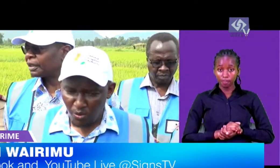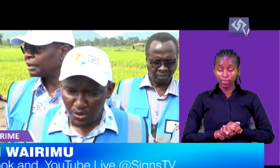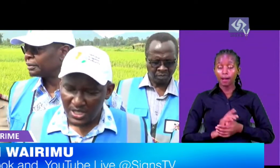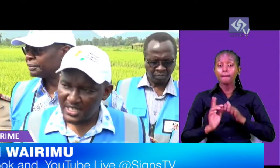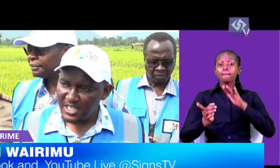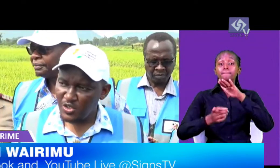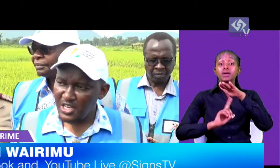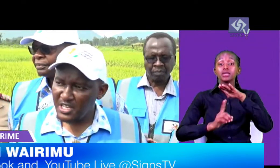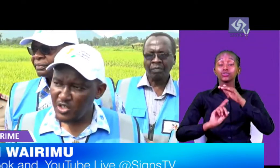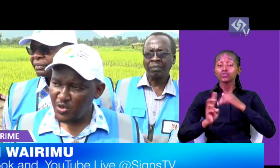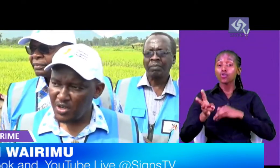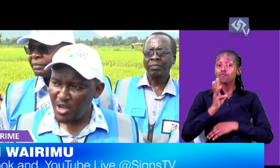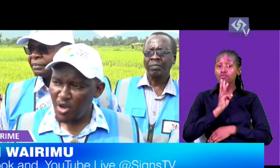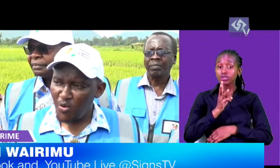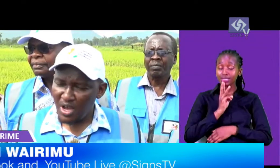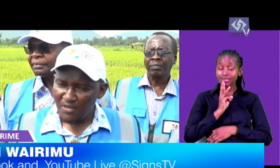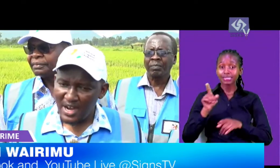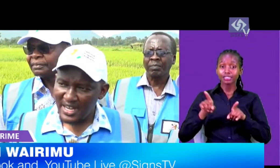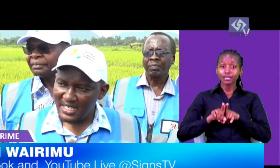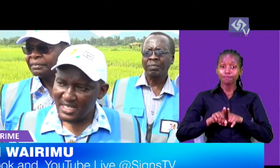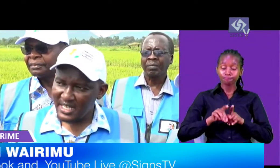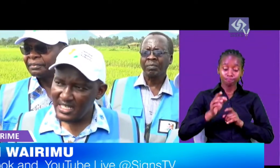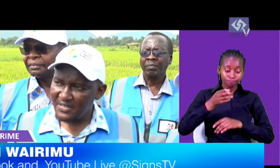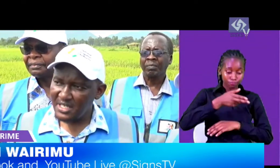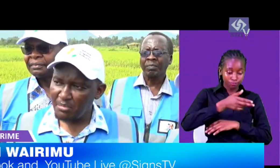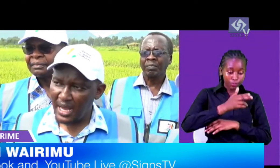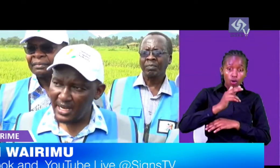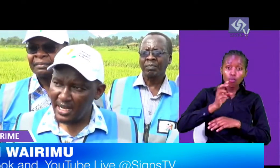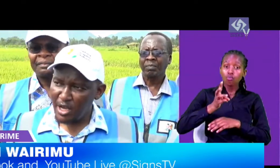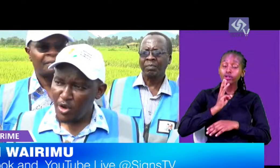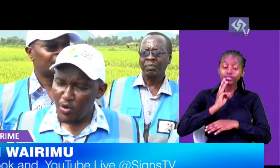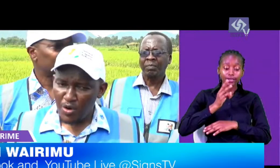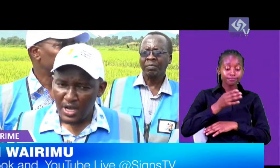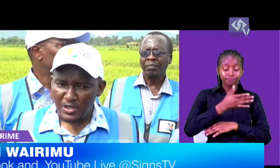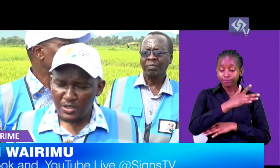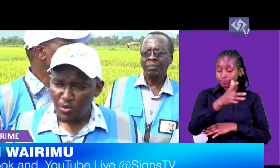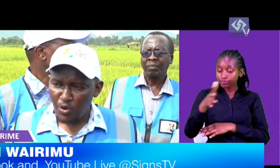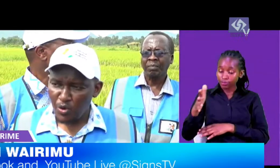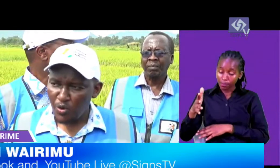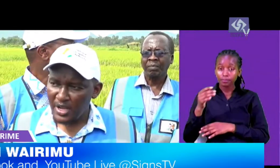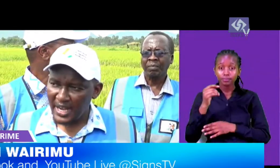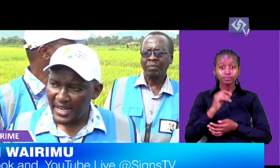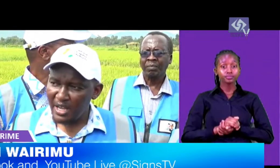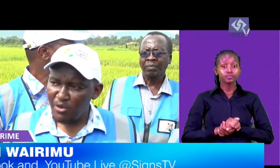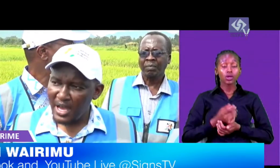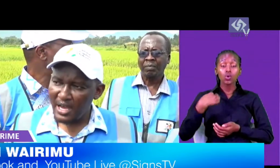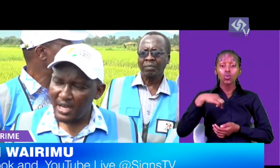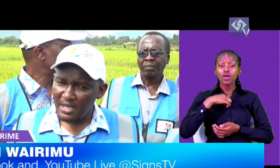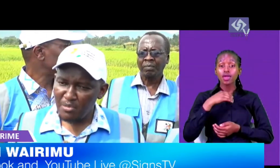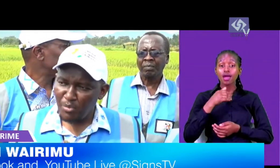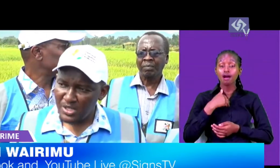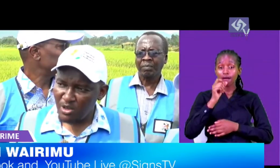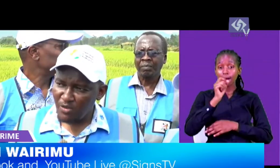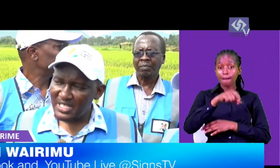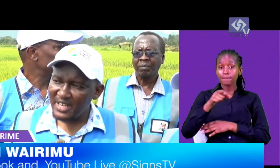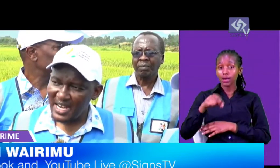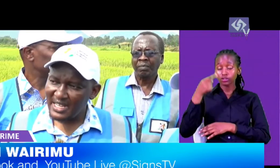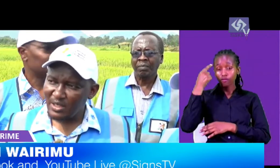Water, Sanitation and Irrigation, we have a rice deficit plan. As you all know, currently we are importing over 700,000